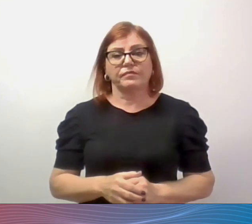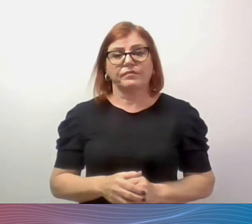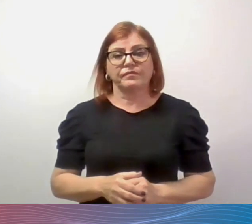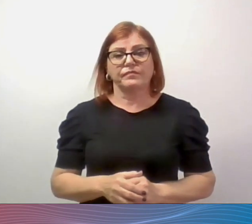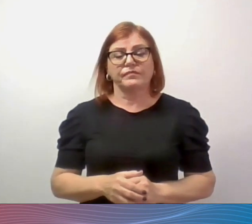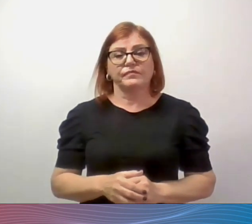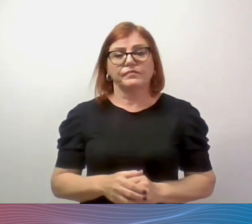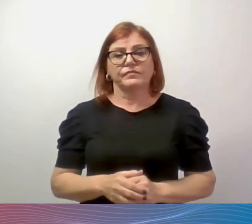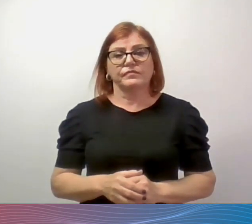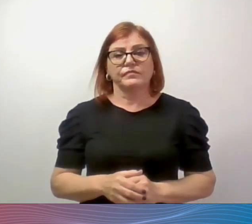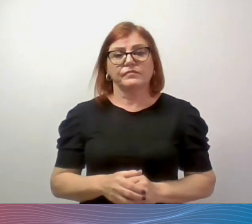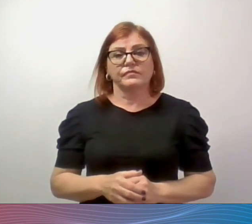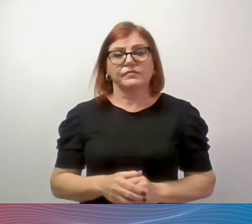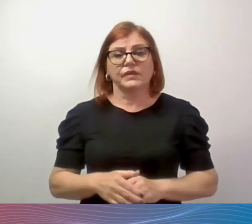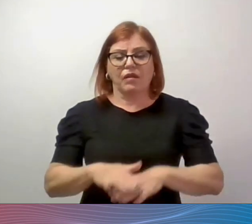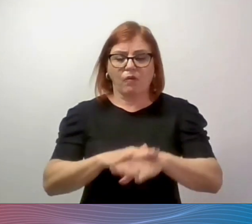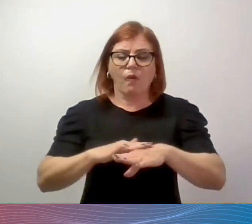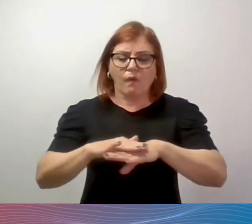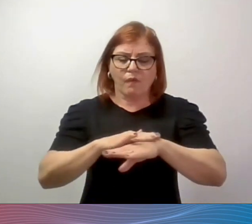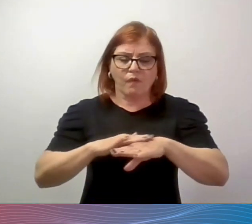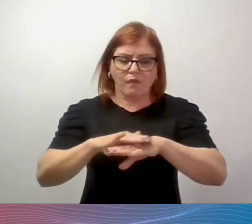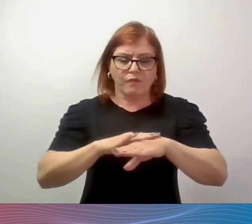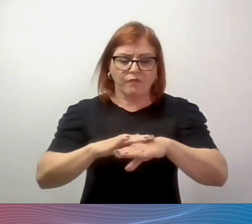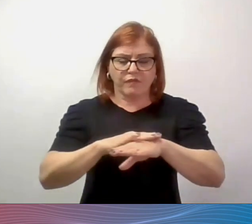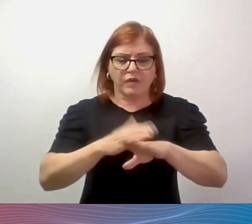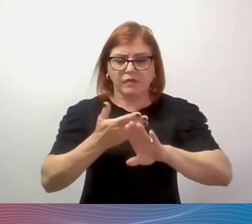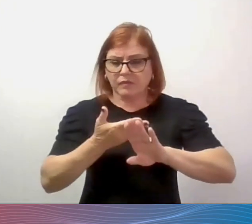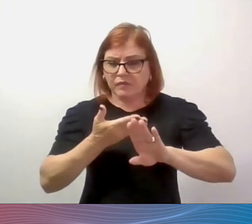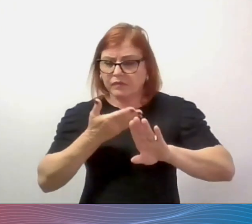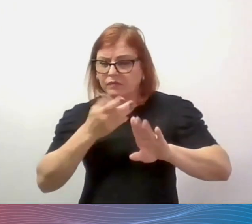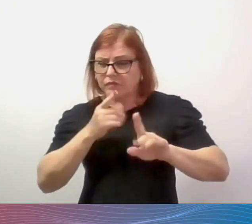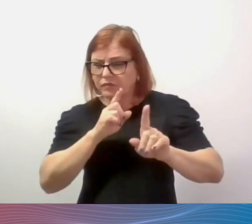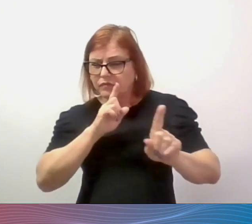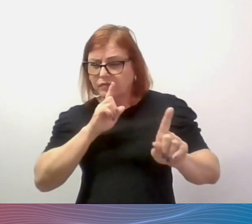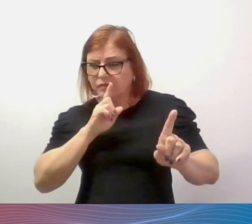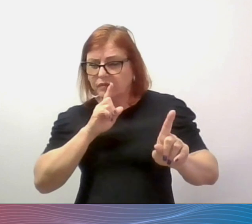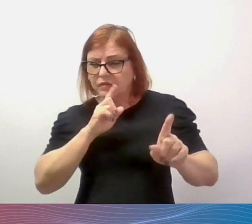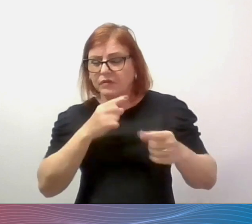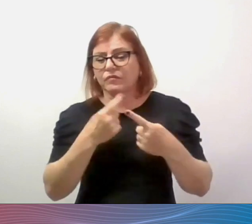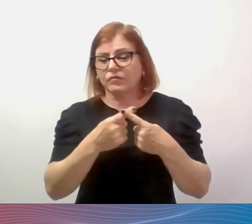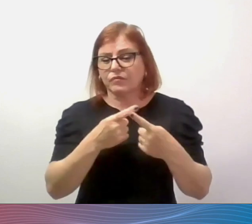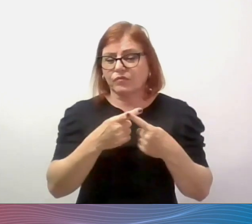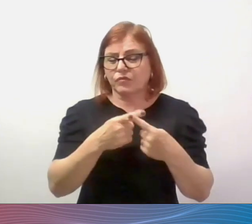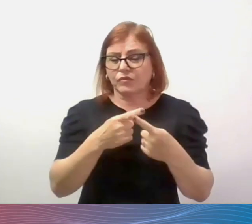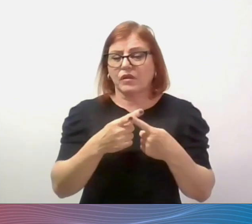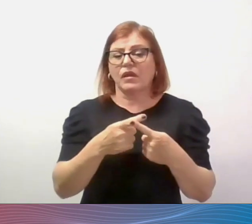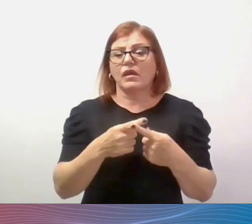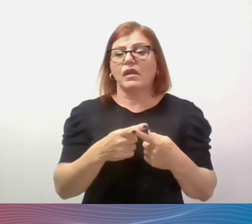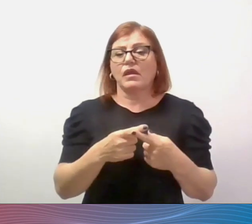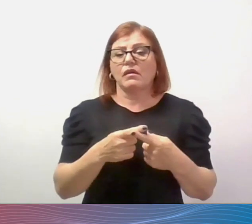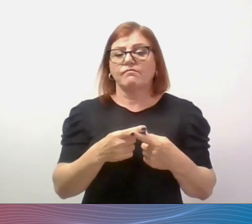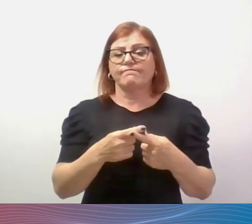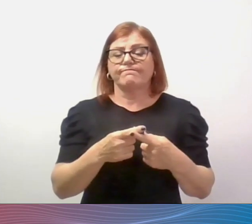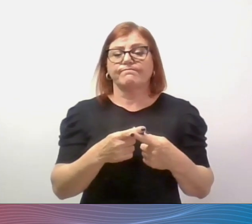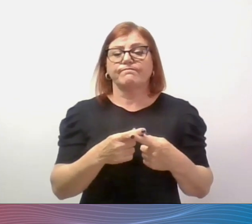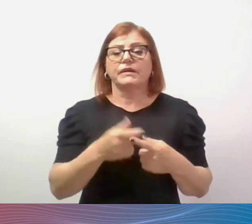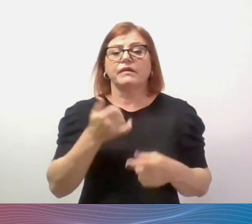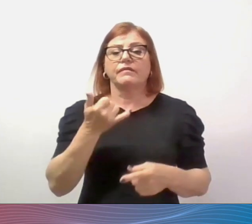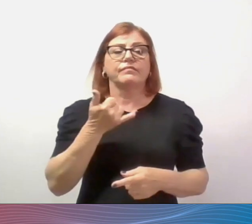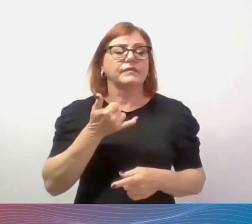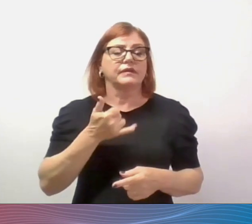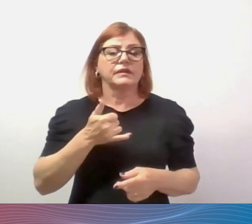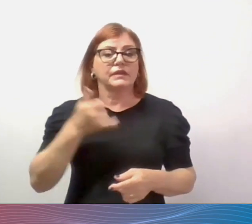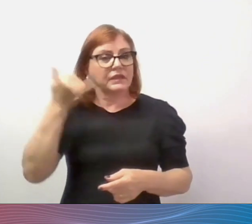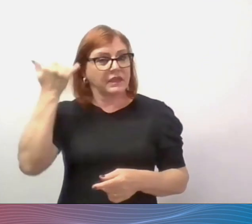shorten this distance at all. Para evitar qualquer problema. To avoid any problem. Ou até